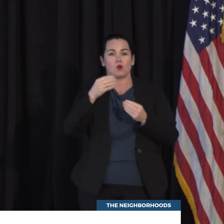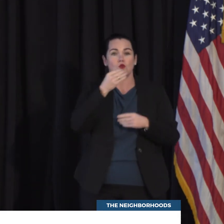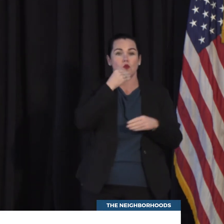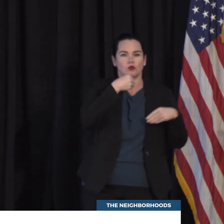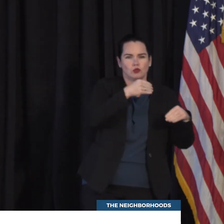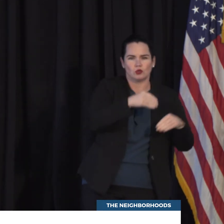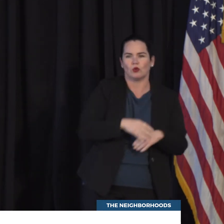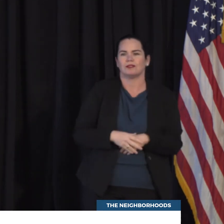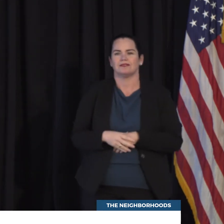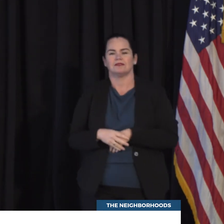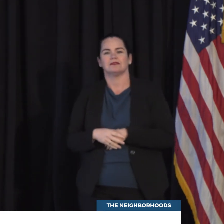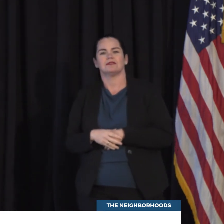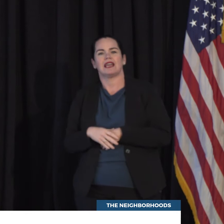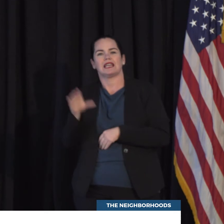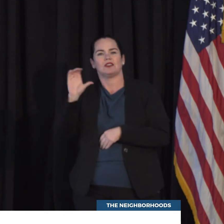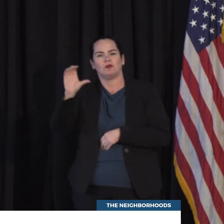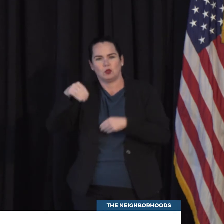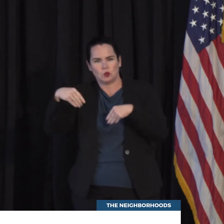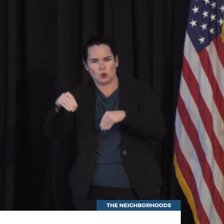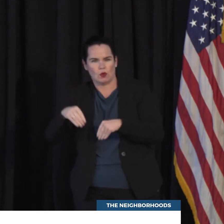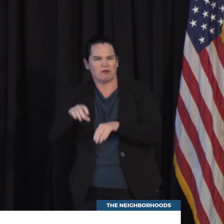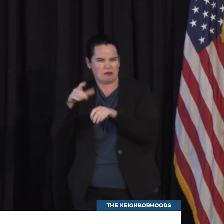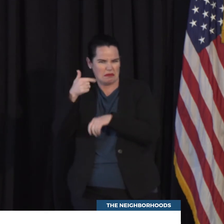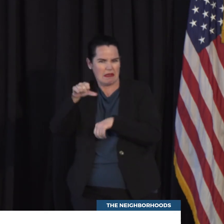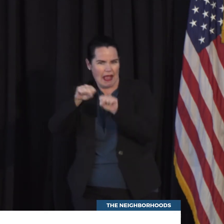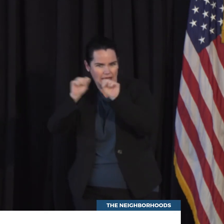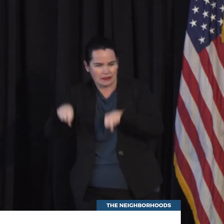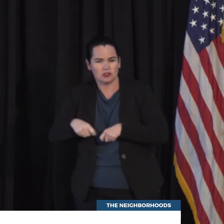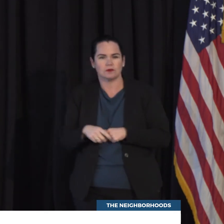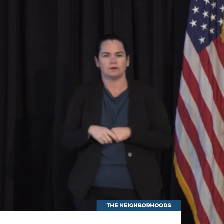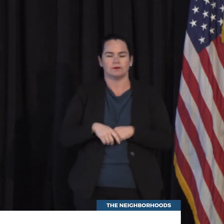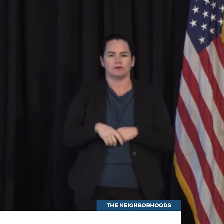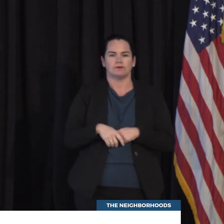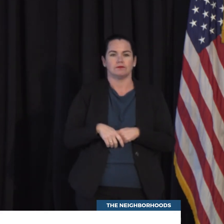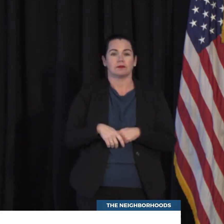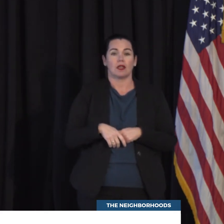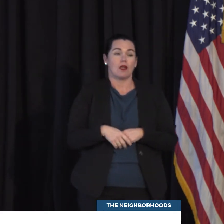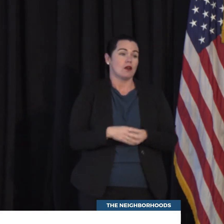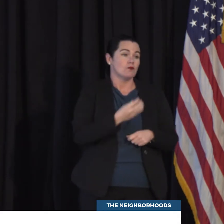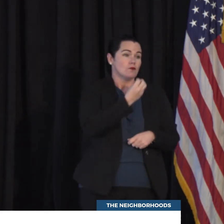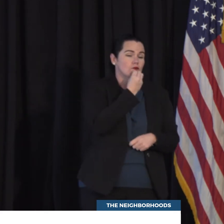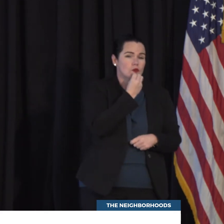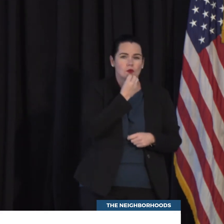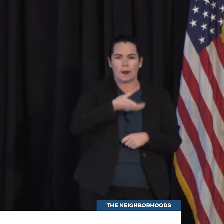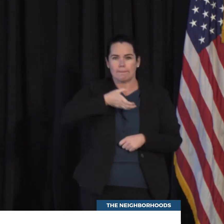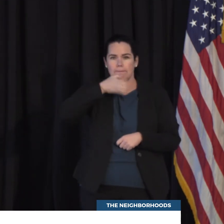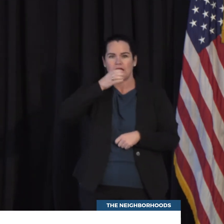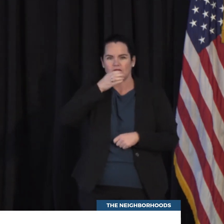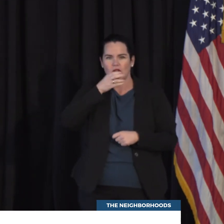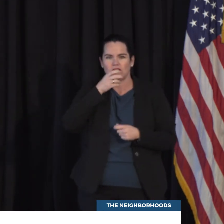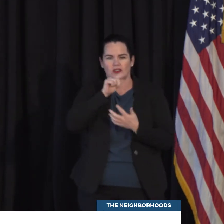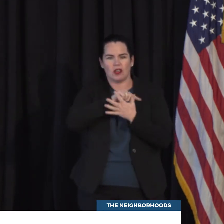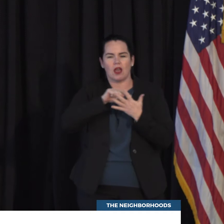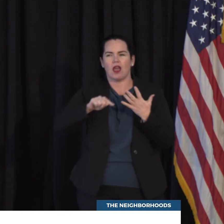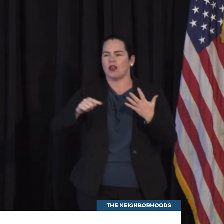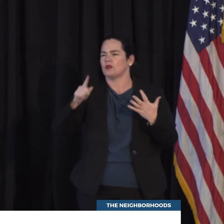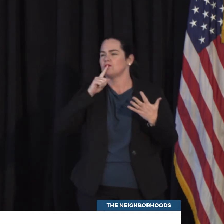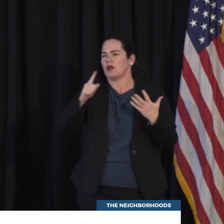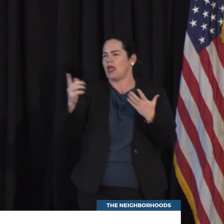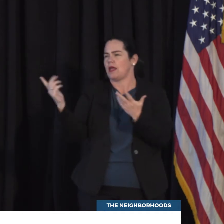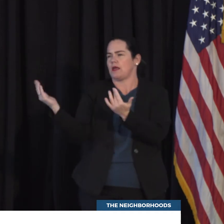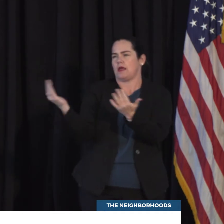and convenience store owners. Retail food, beverage, and related services bring people from